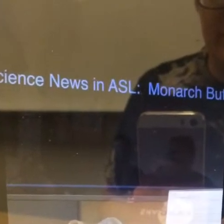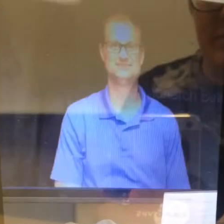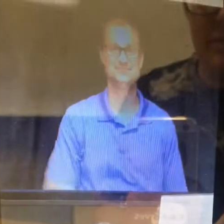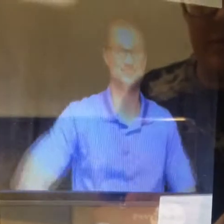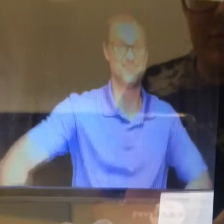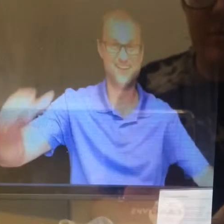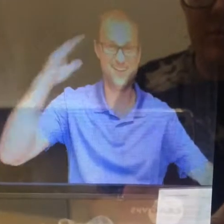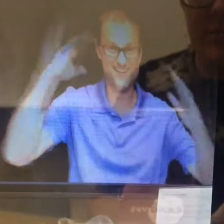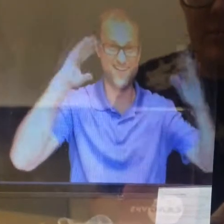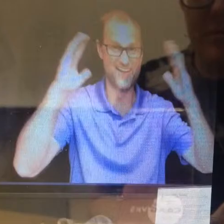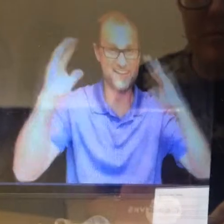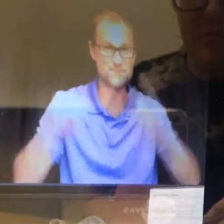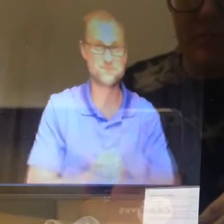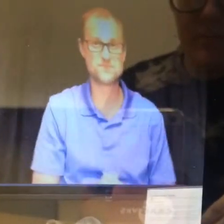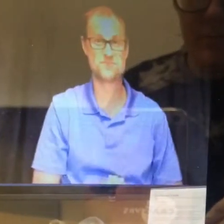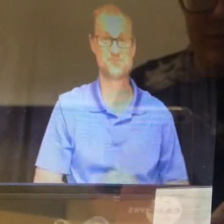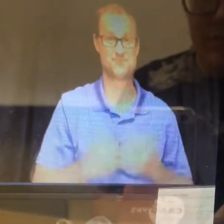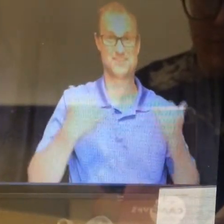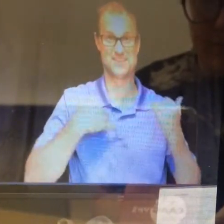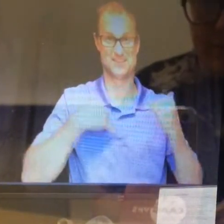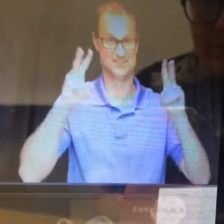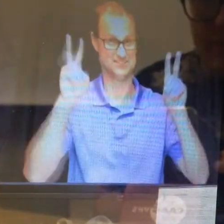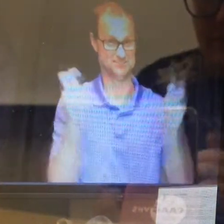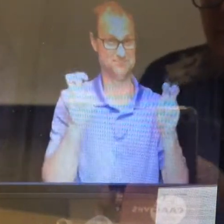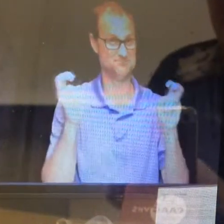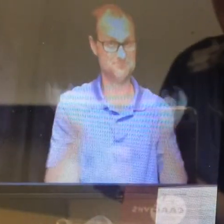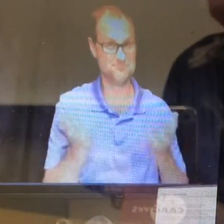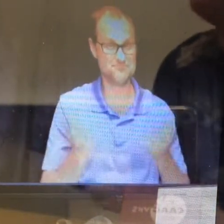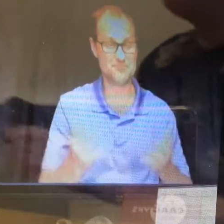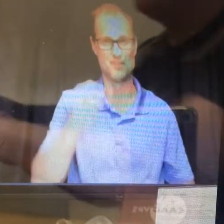butterfly. Hey everybody!